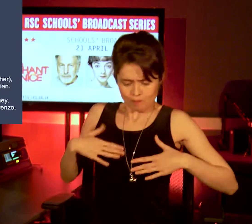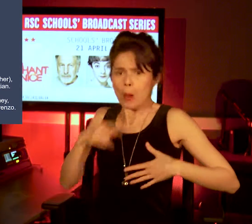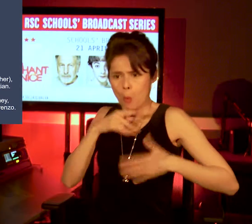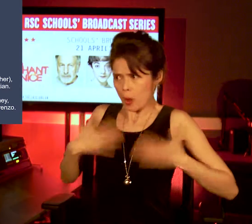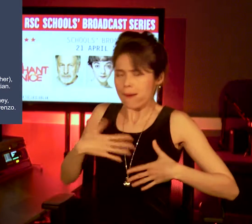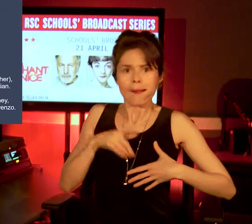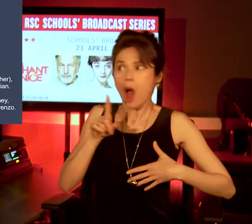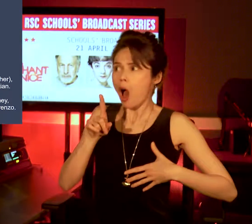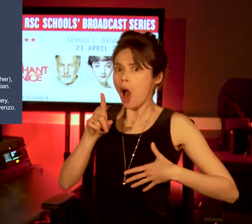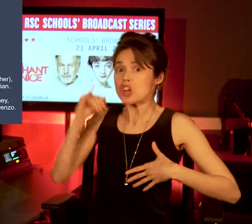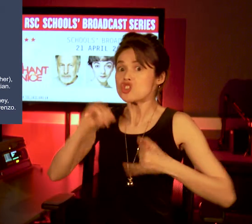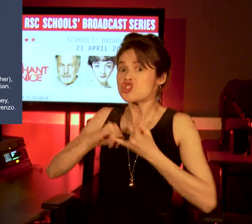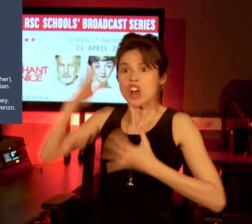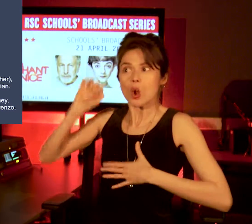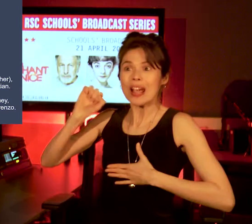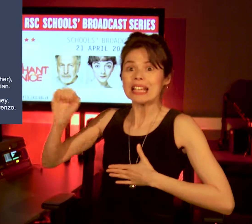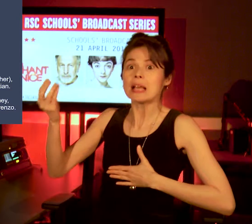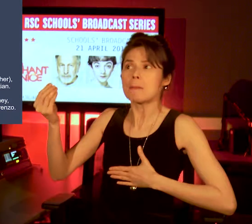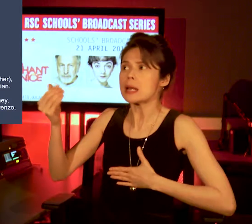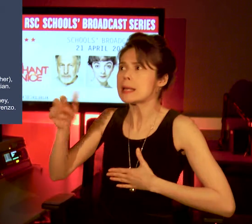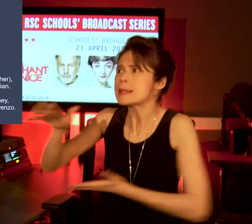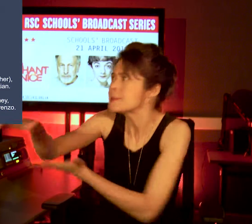and takes Shylock's money